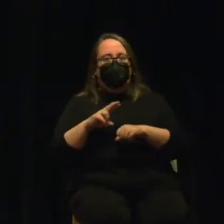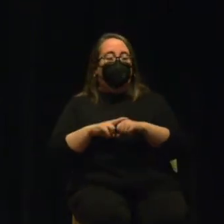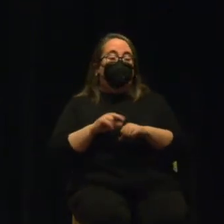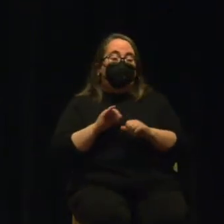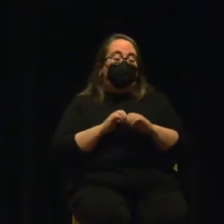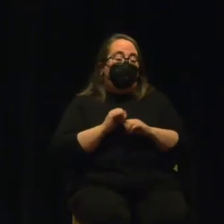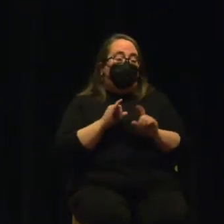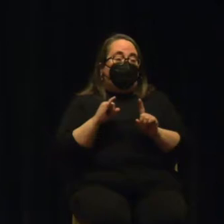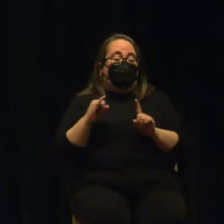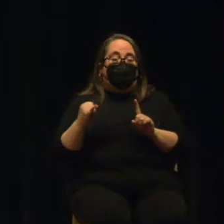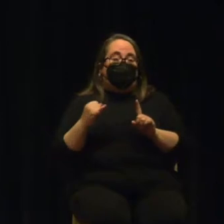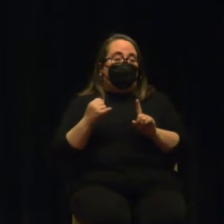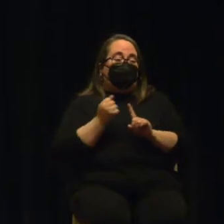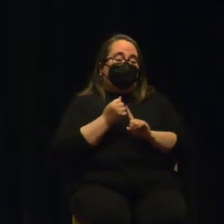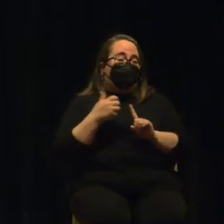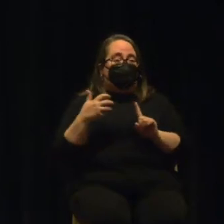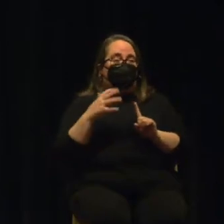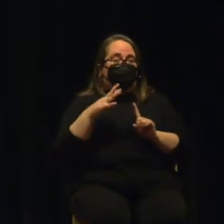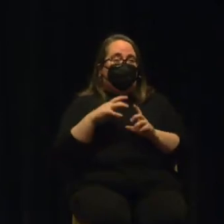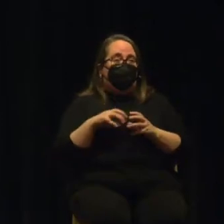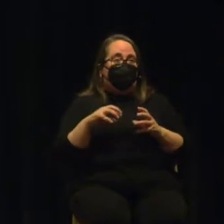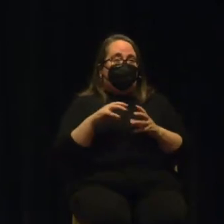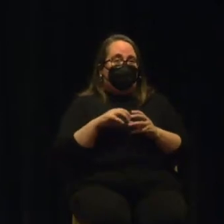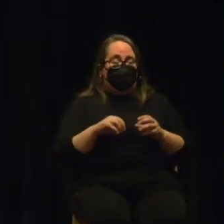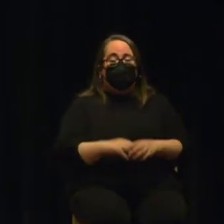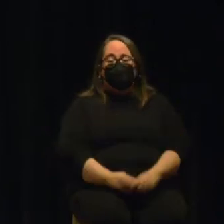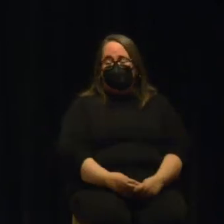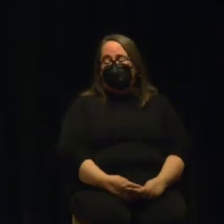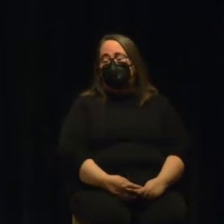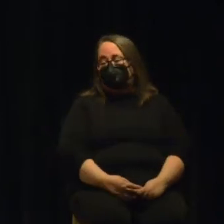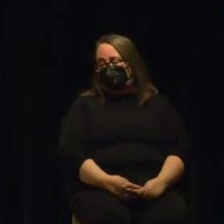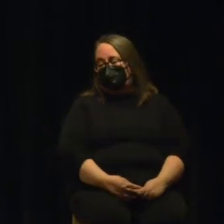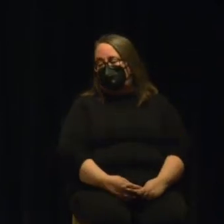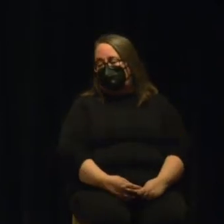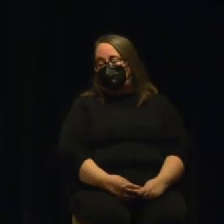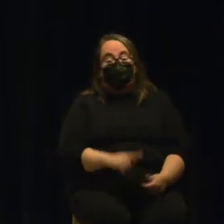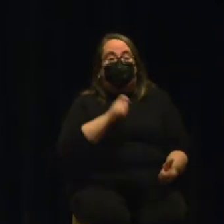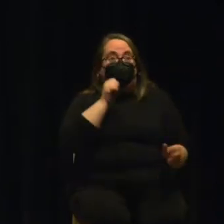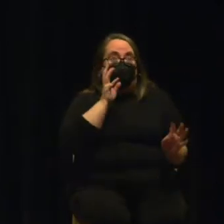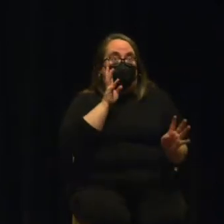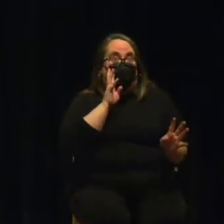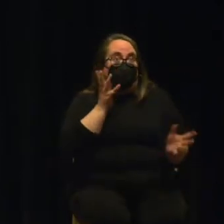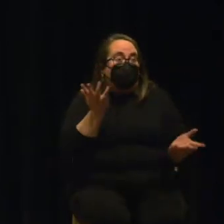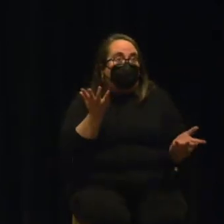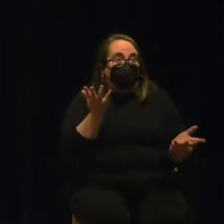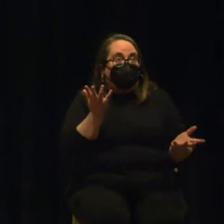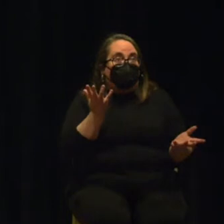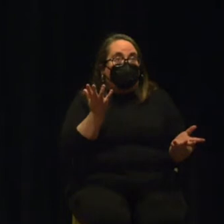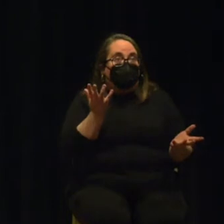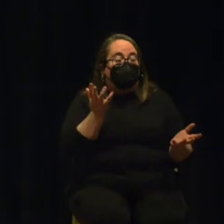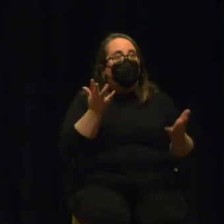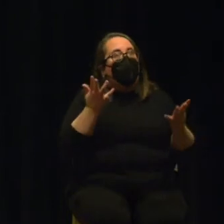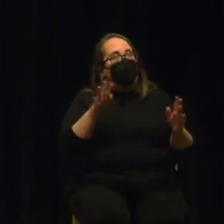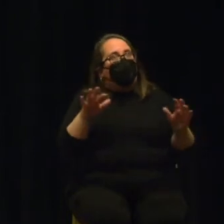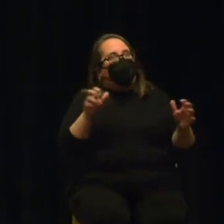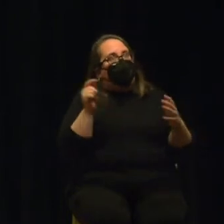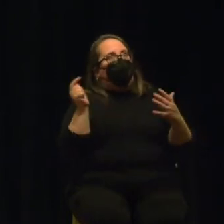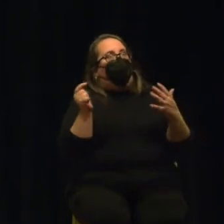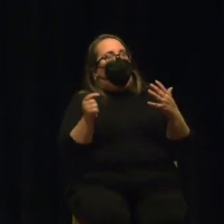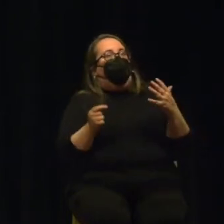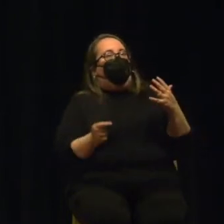Jack Johnson was building out around himself. You know, he didn't have to make it up. You know, that he was already doing things